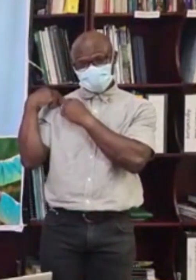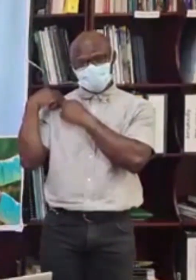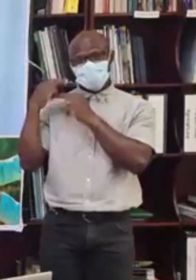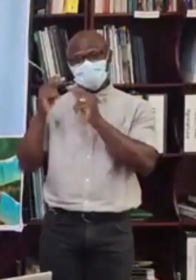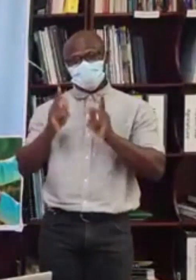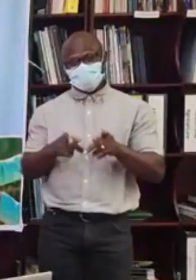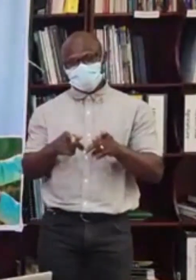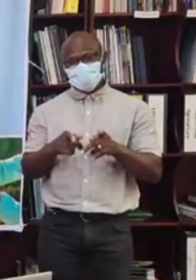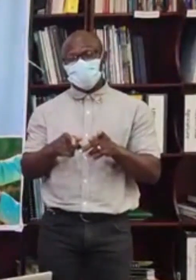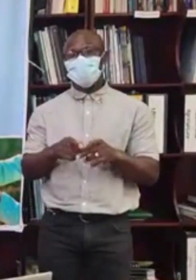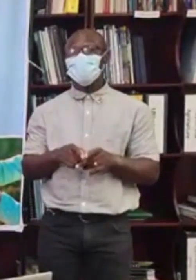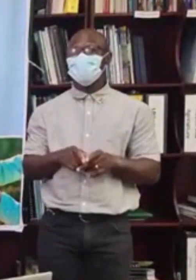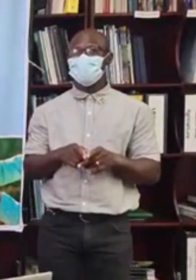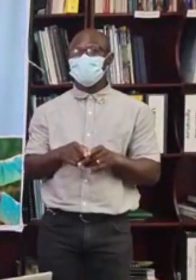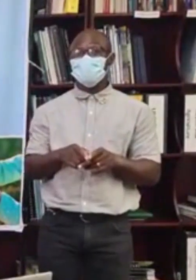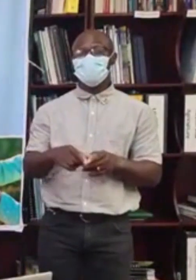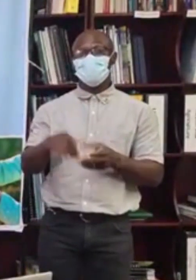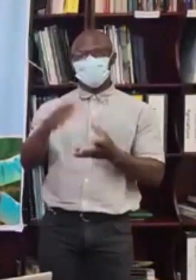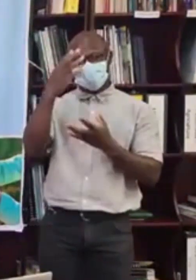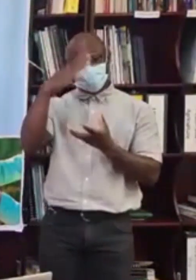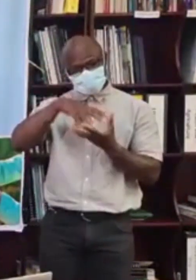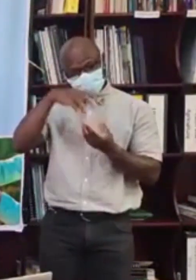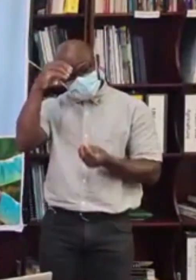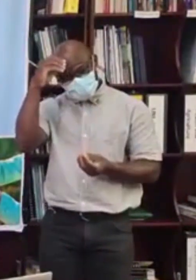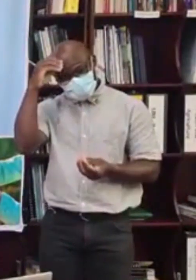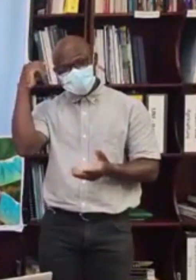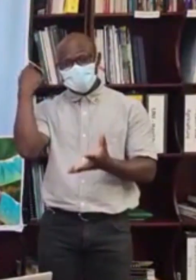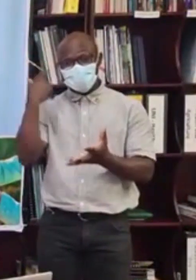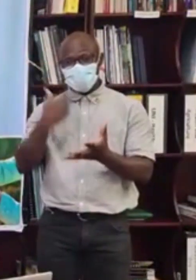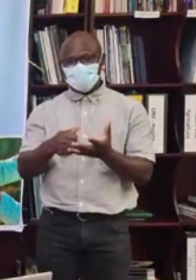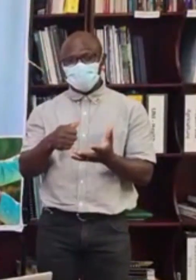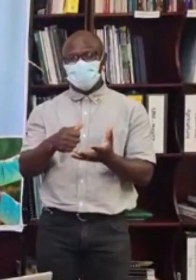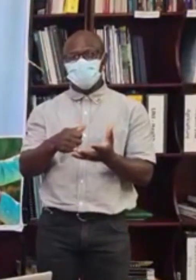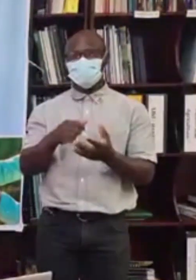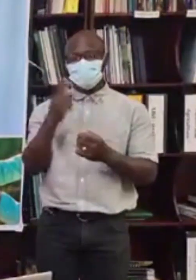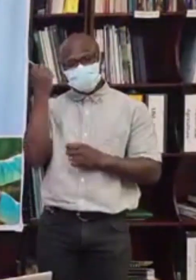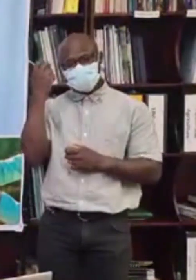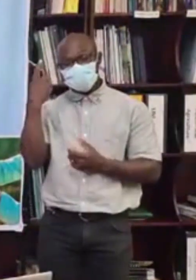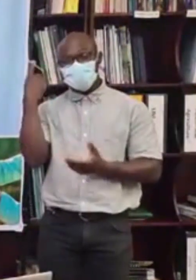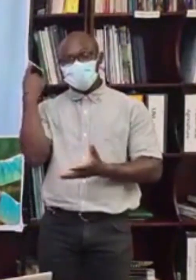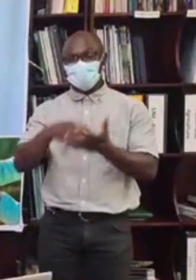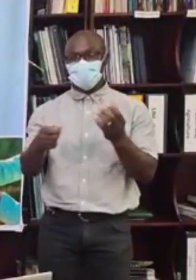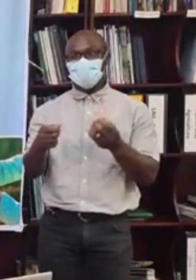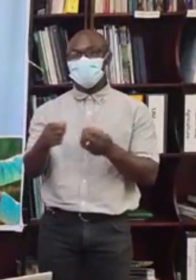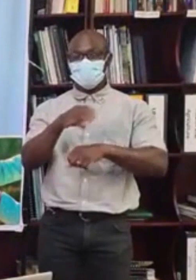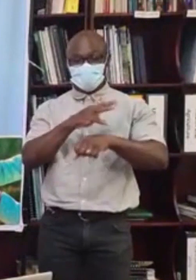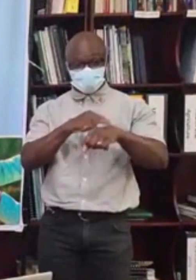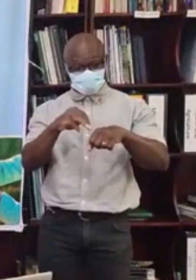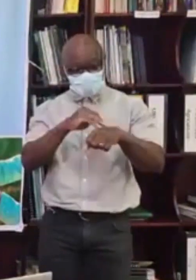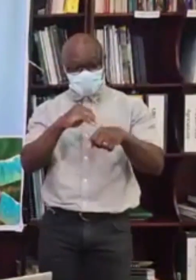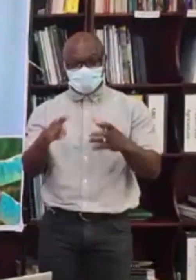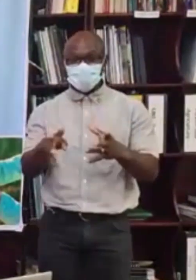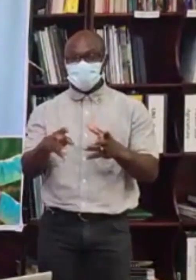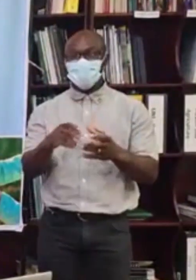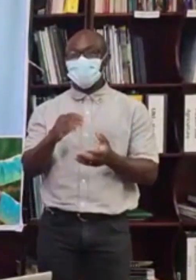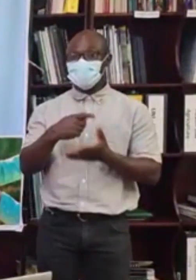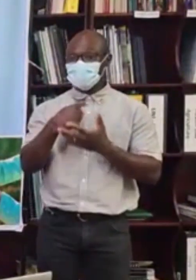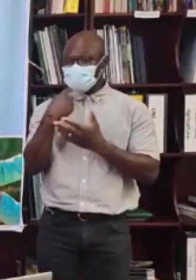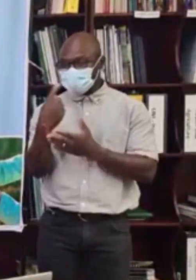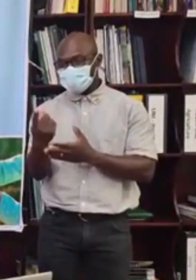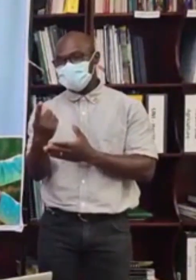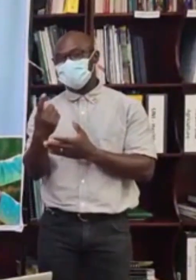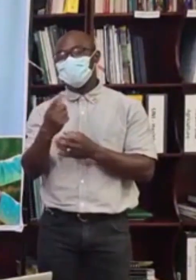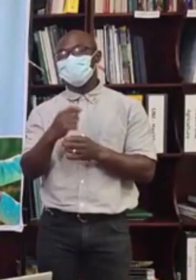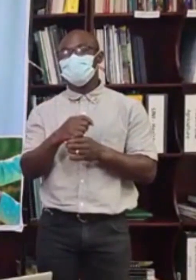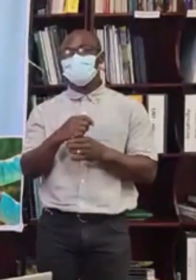to comply with the advisory measures that the Ministry of Public Health, along with other partners, has put